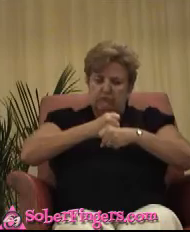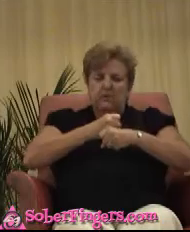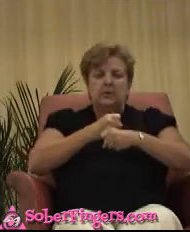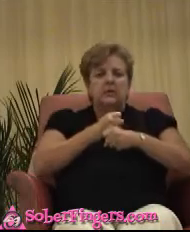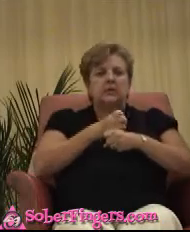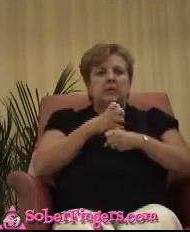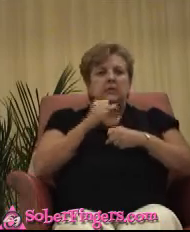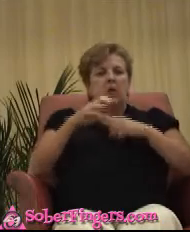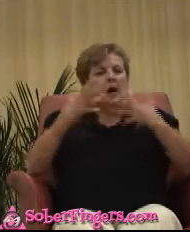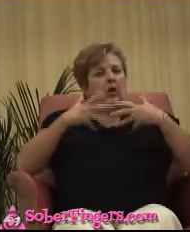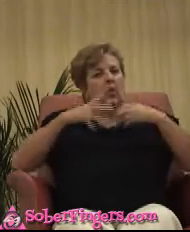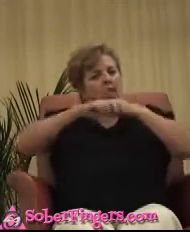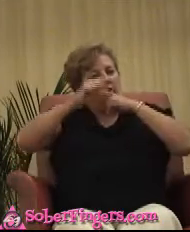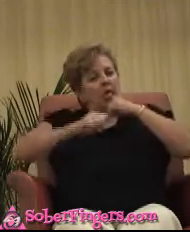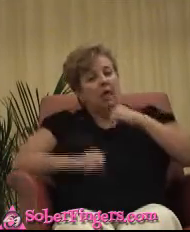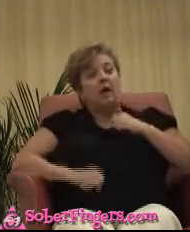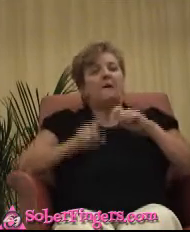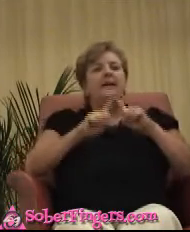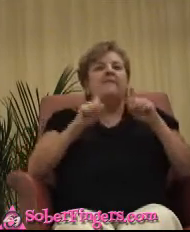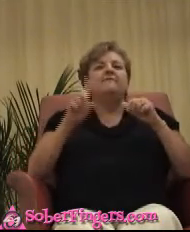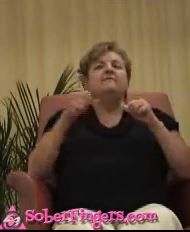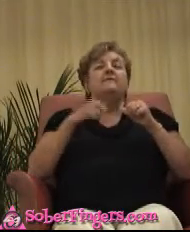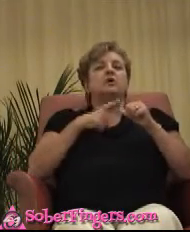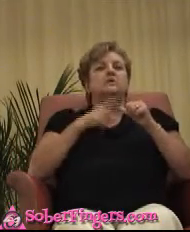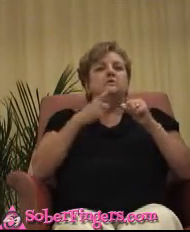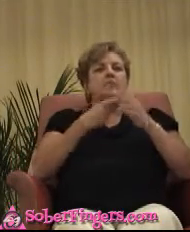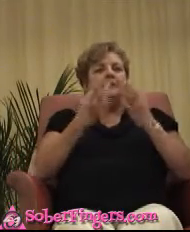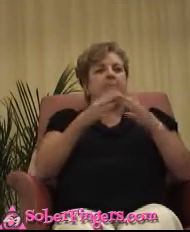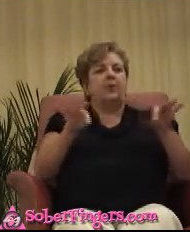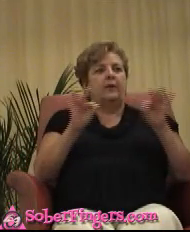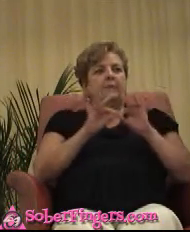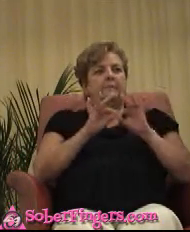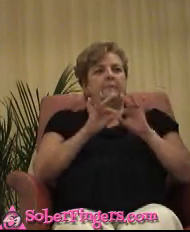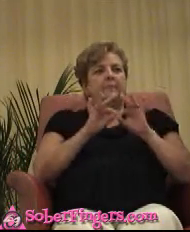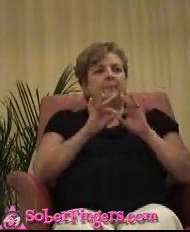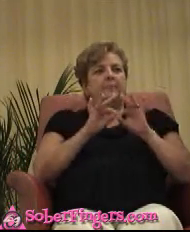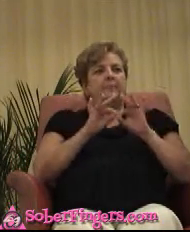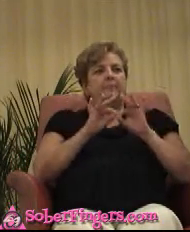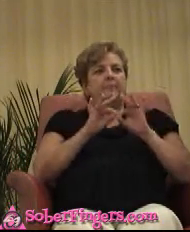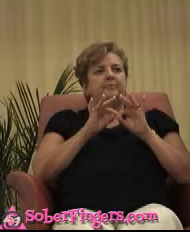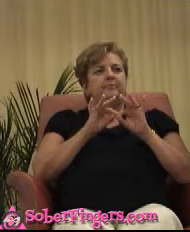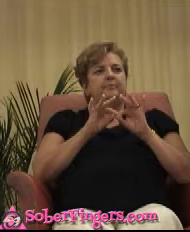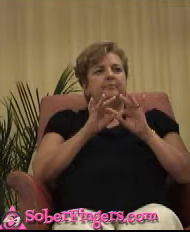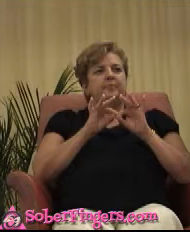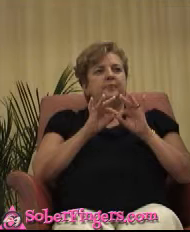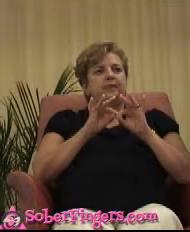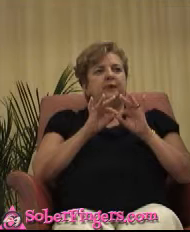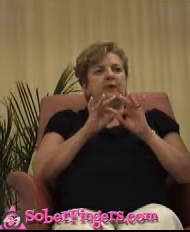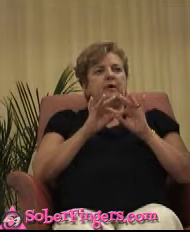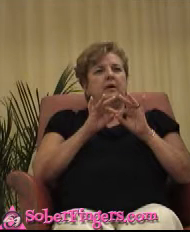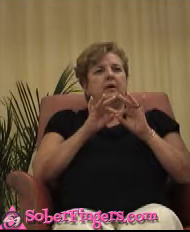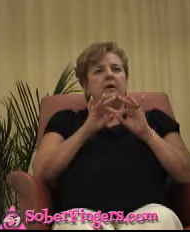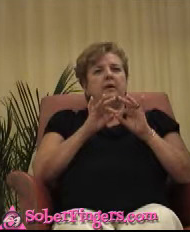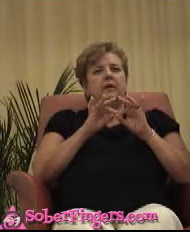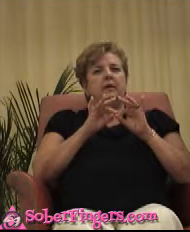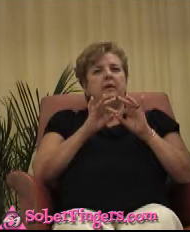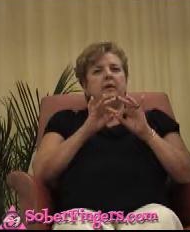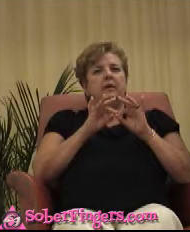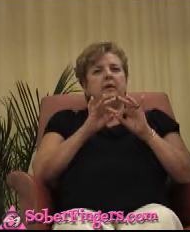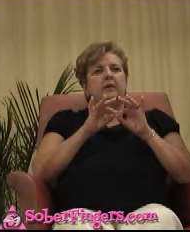I'm not one of those guys. First of all, my story will differ in a little bit in the sense that I'm not going to hear me say I never fit in, I never belong. I